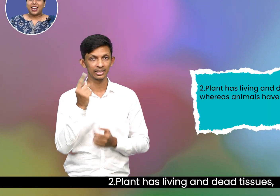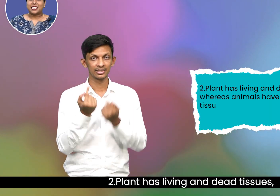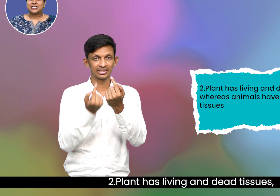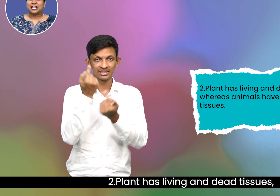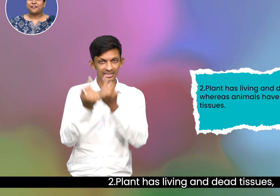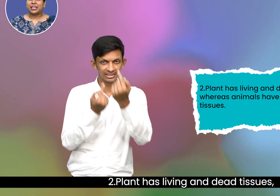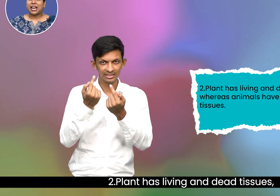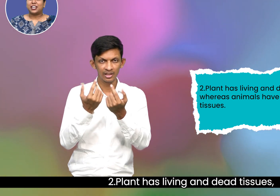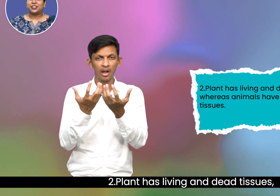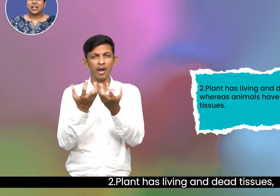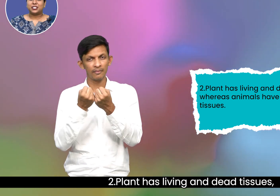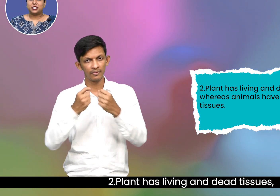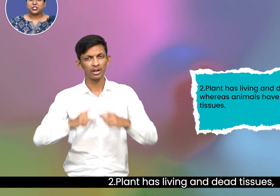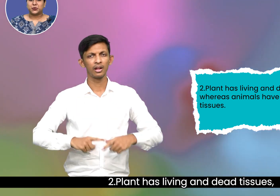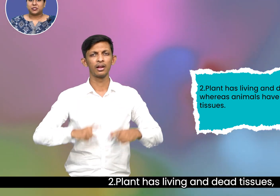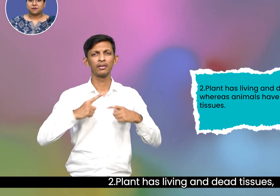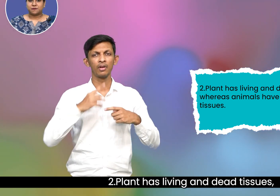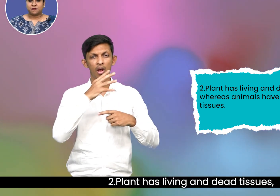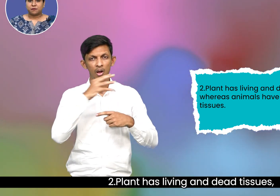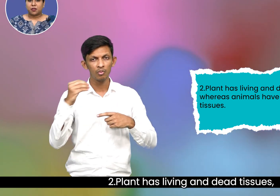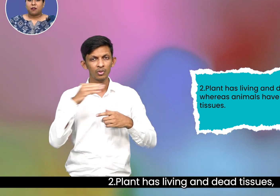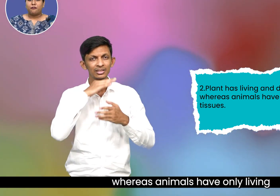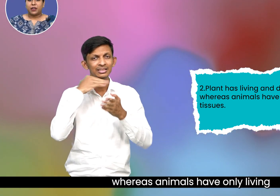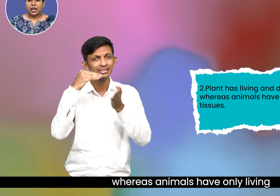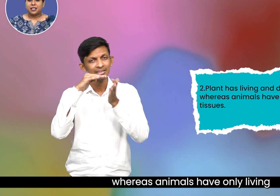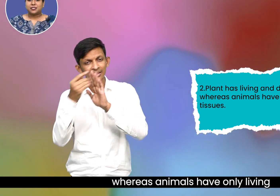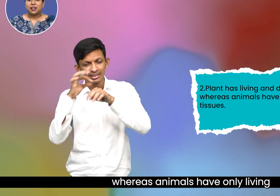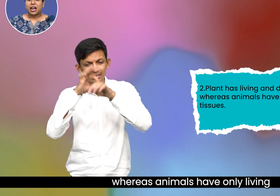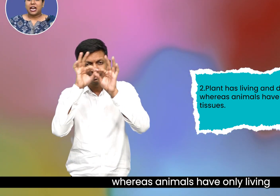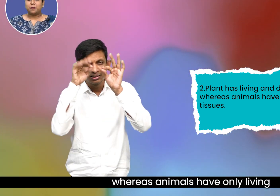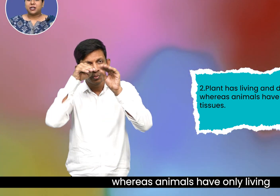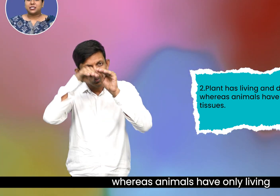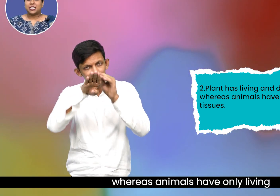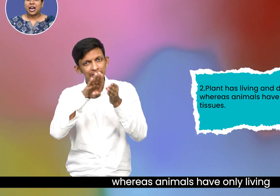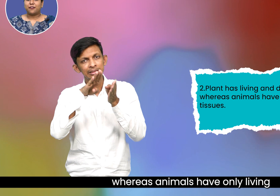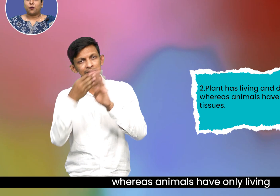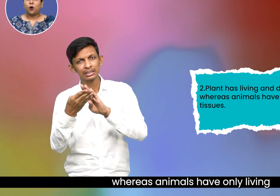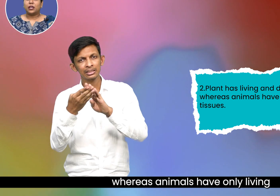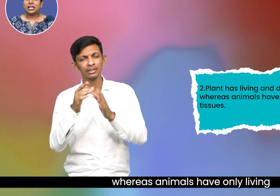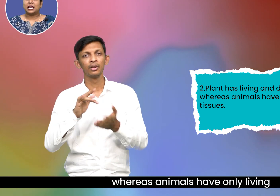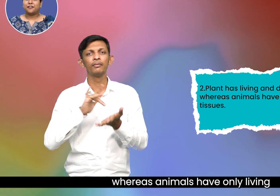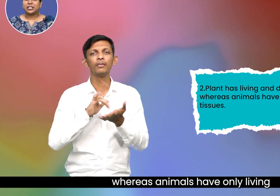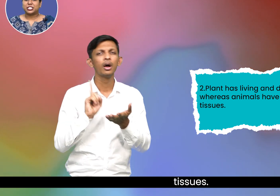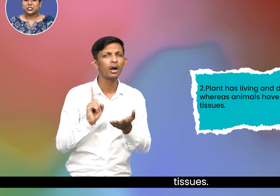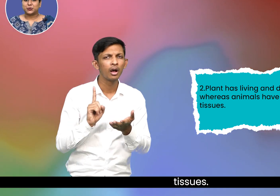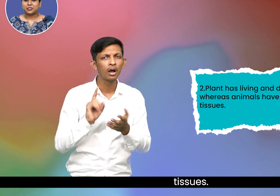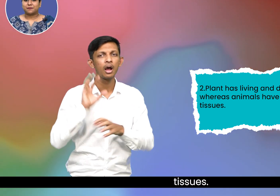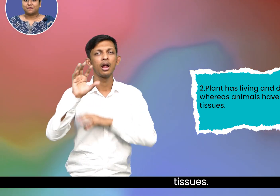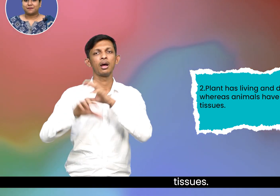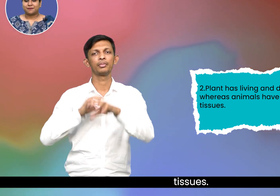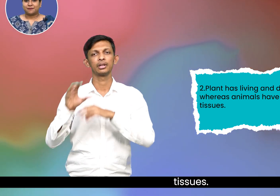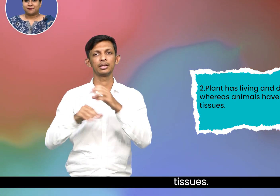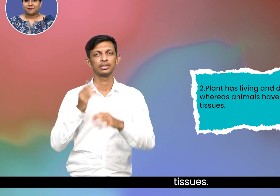Plant has living and dead tissues, whereas animals have only living